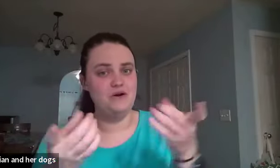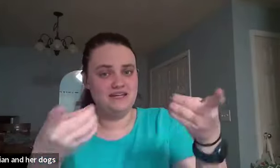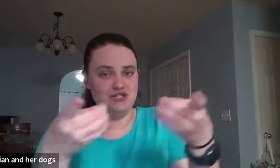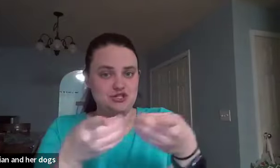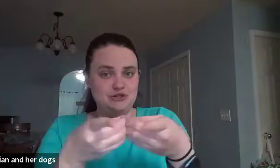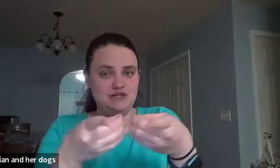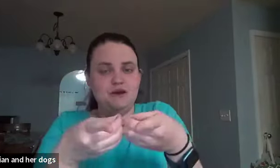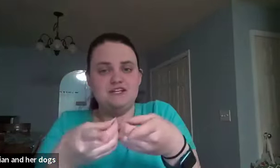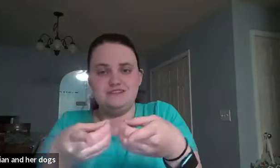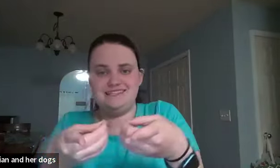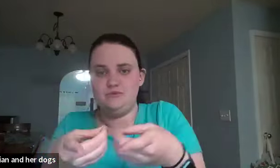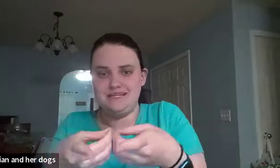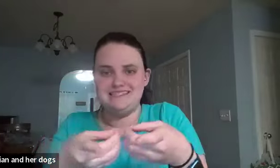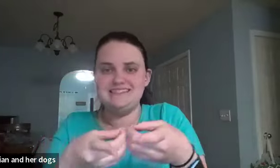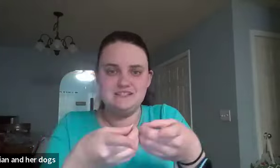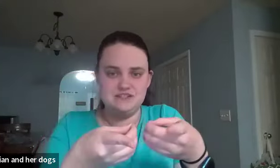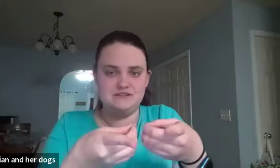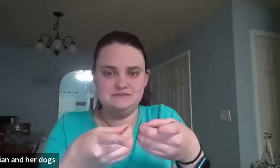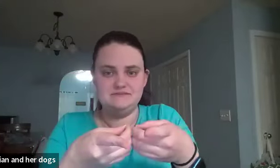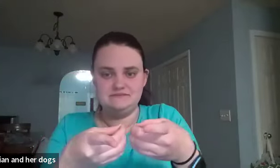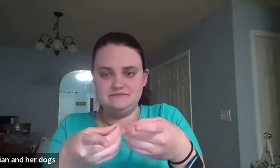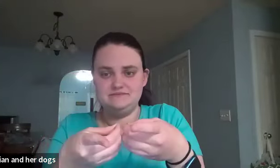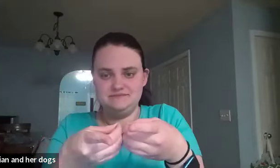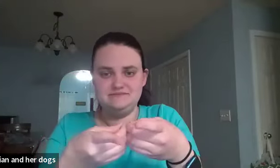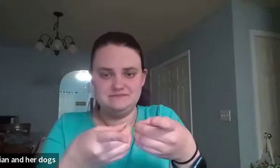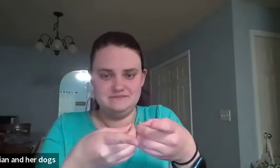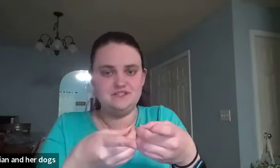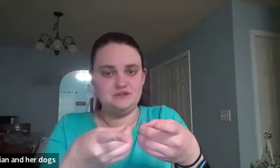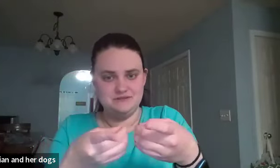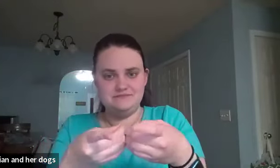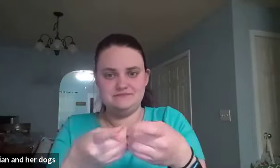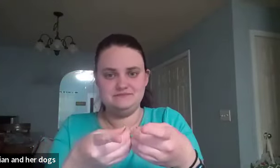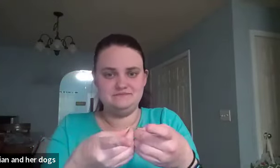want dessert. You want to make sure it's sideways. Dessert. Dessert.